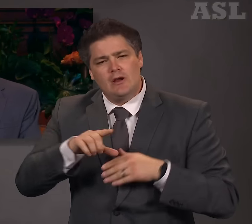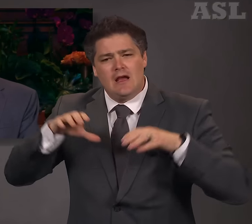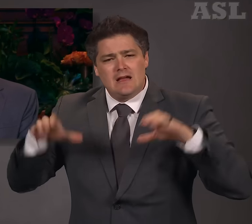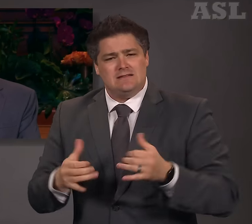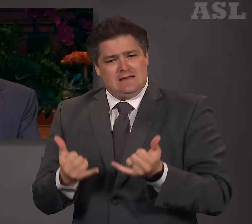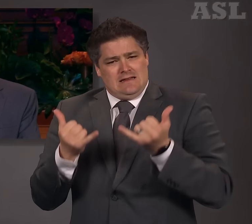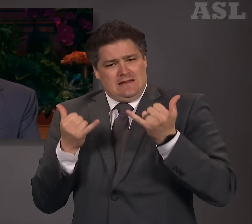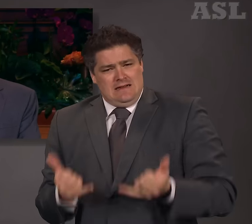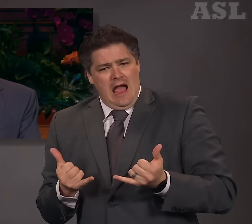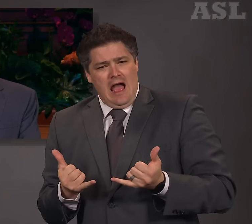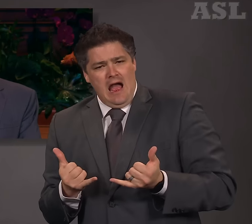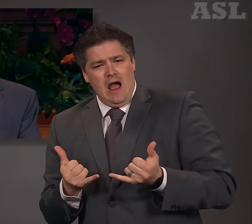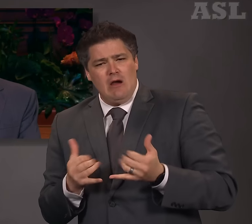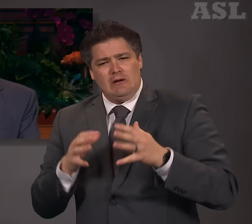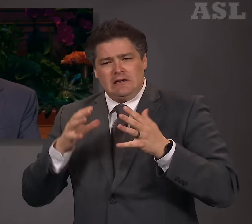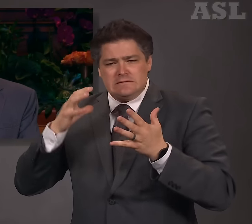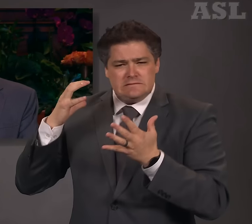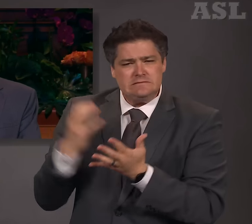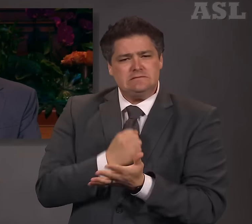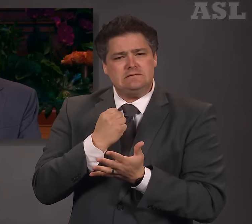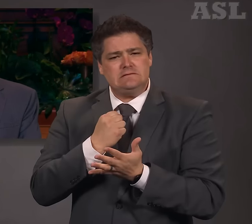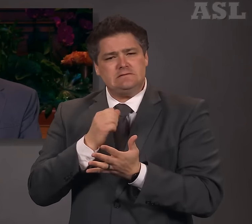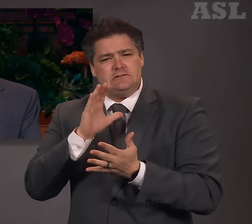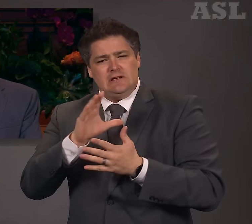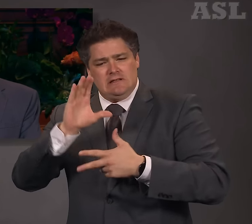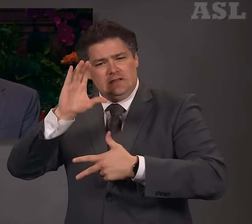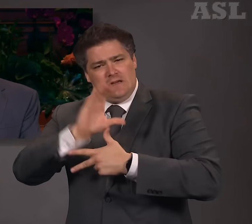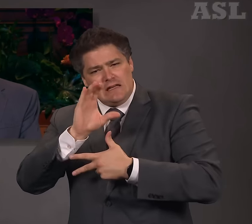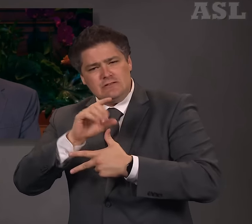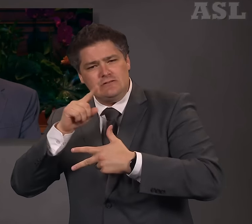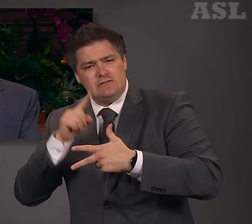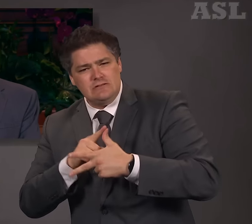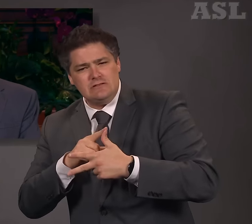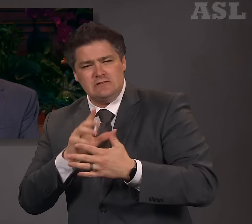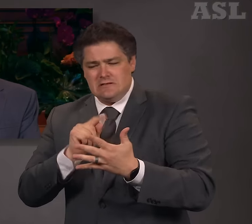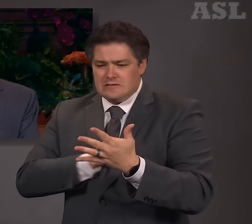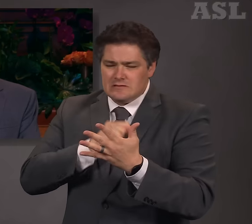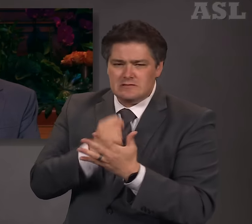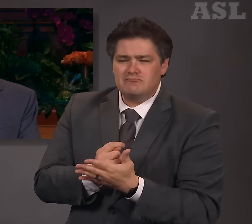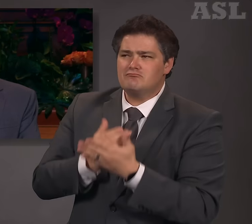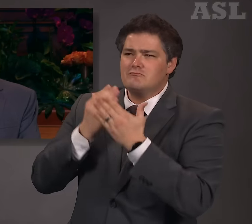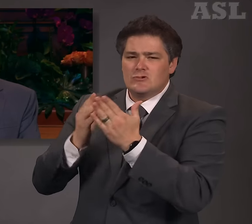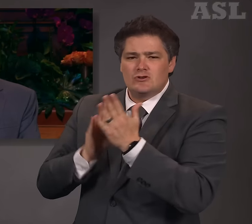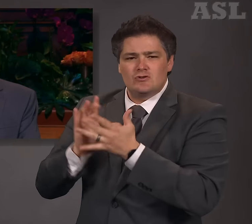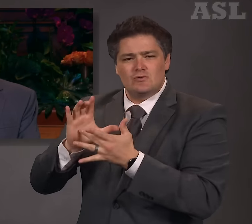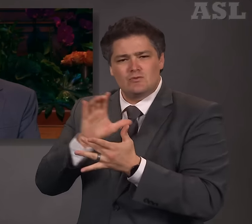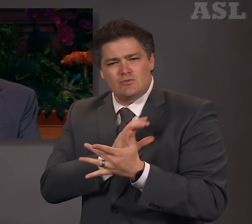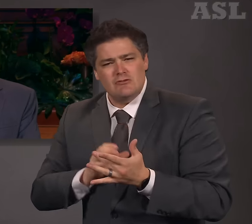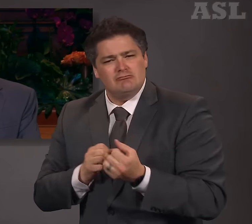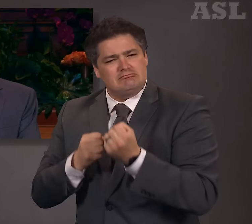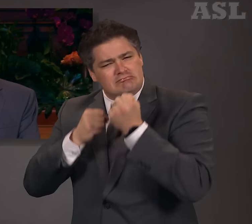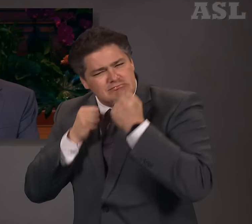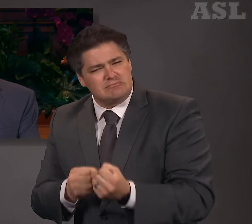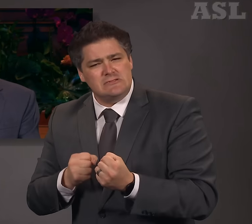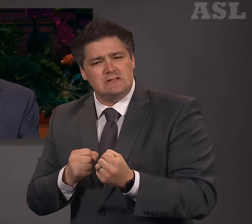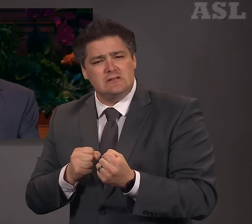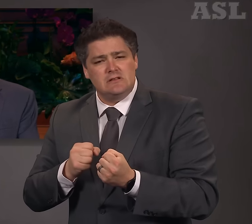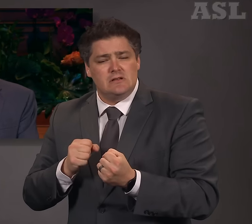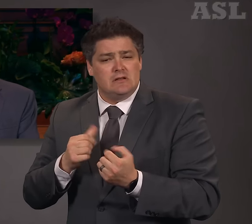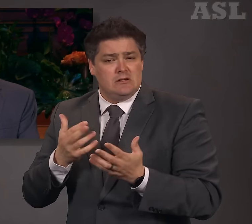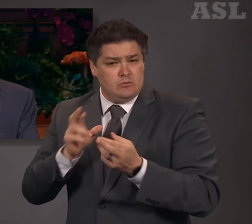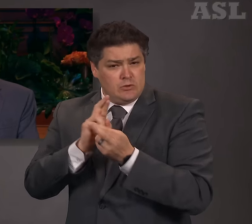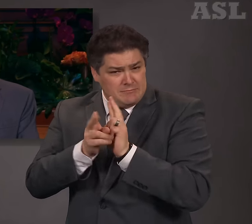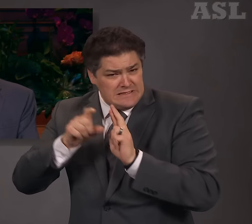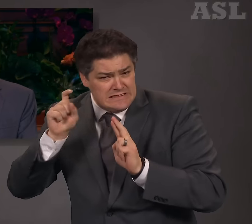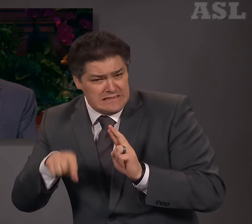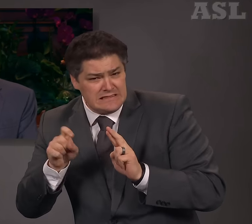to secure your place as one who is valiant in the testimony of Jesus. As repentance may